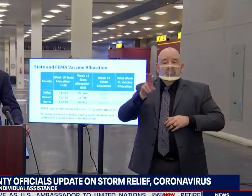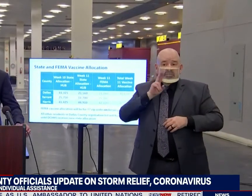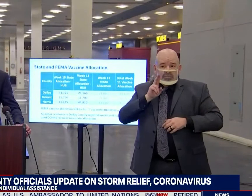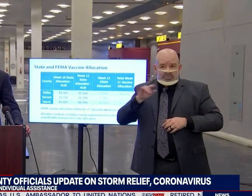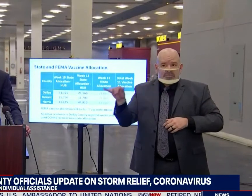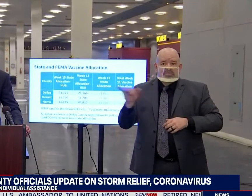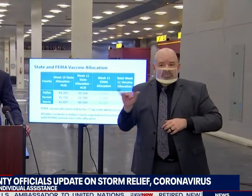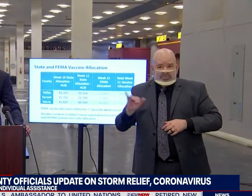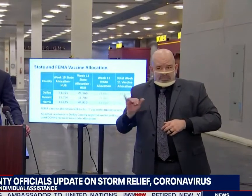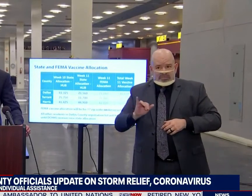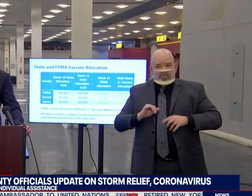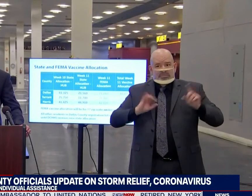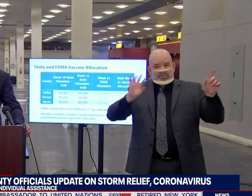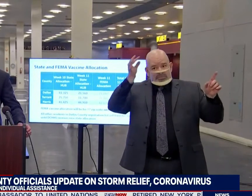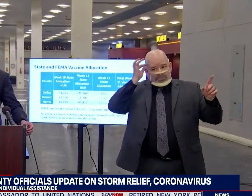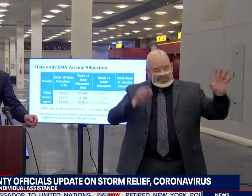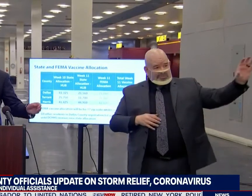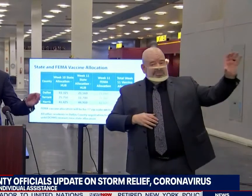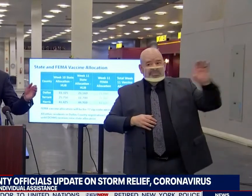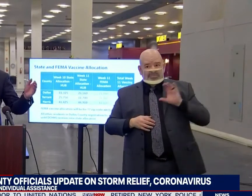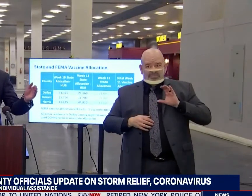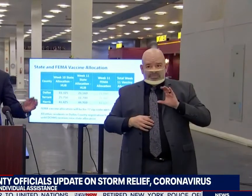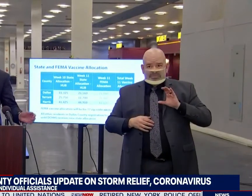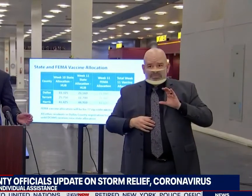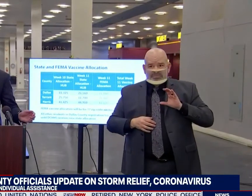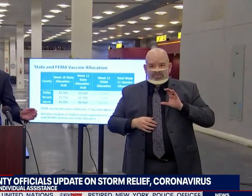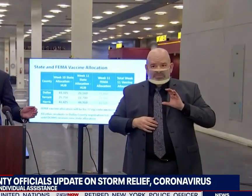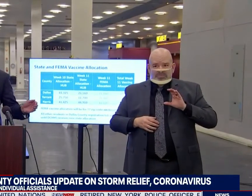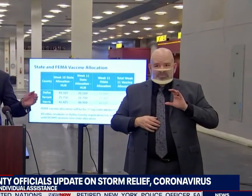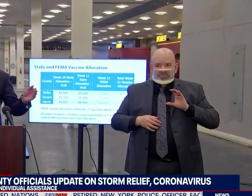this. They did not cut Harris County or any of the other 251,